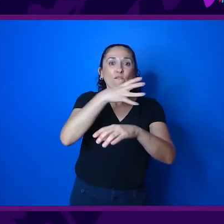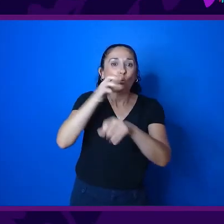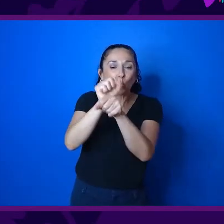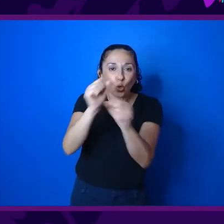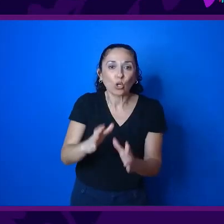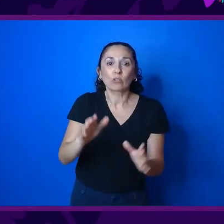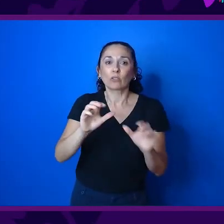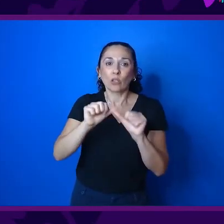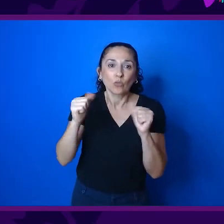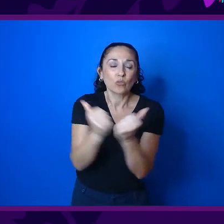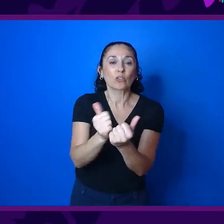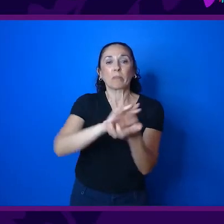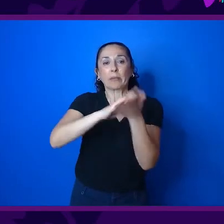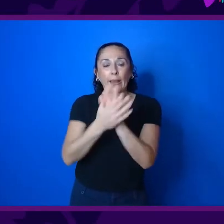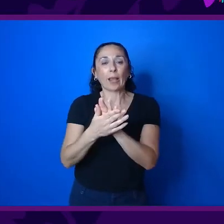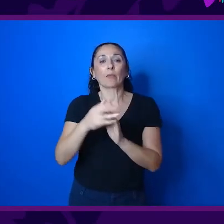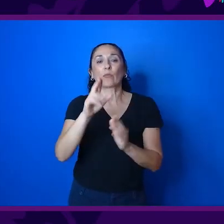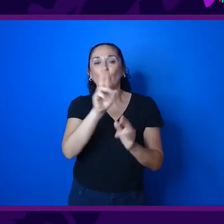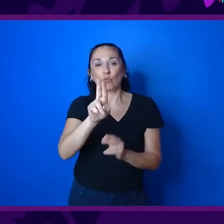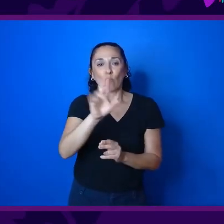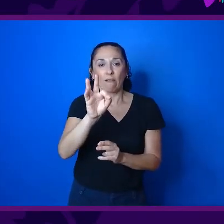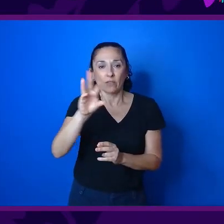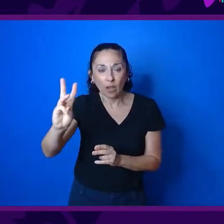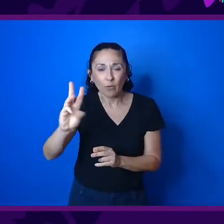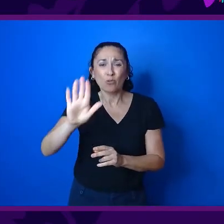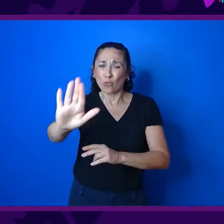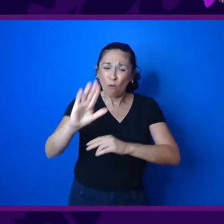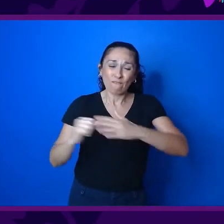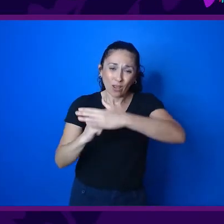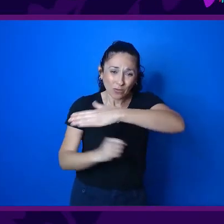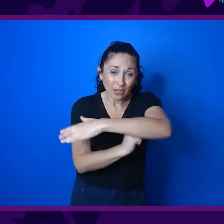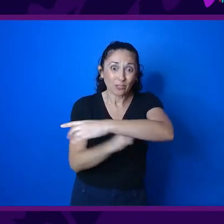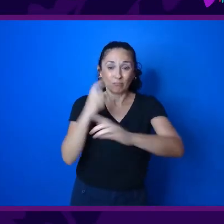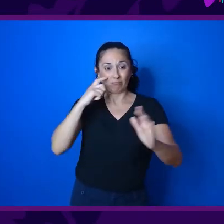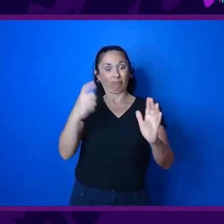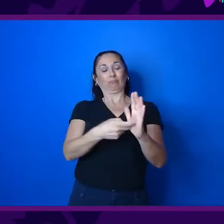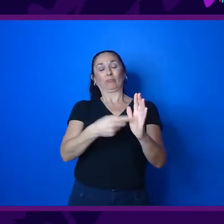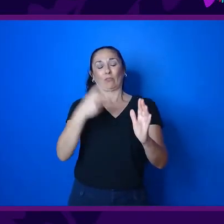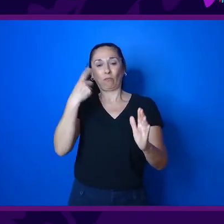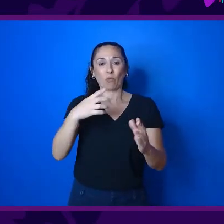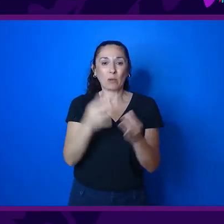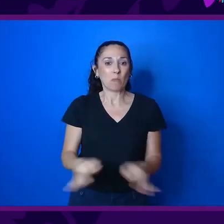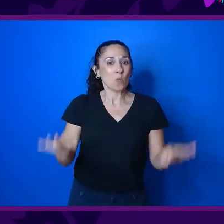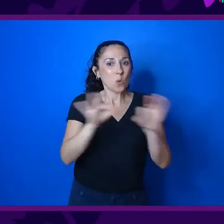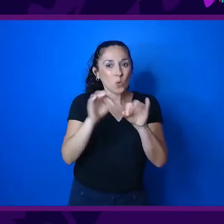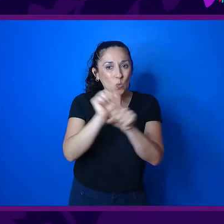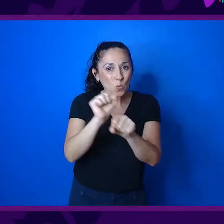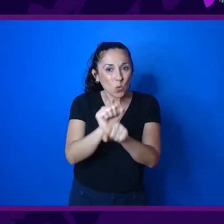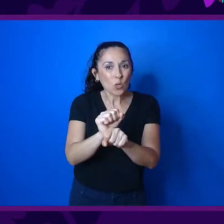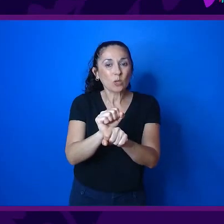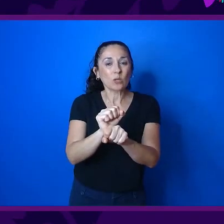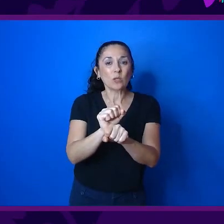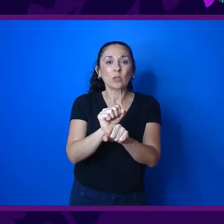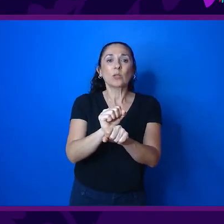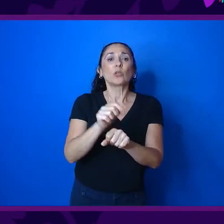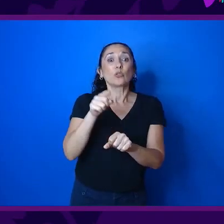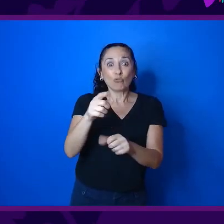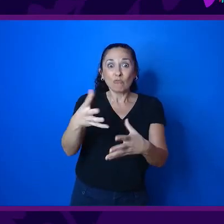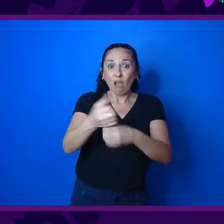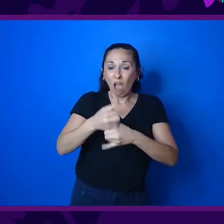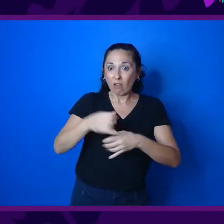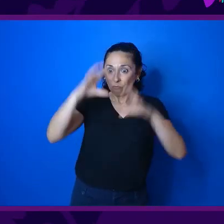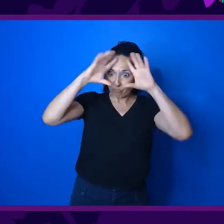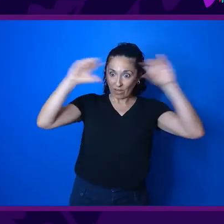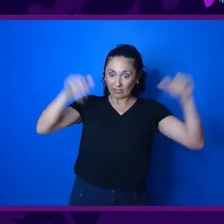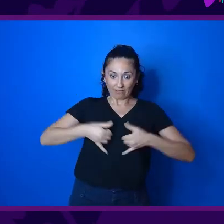Workers, your own foundation, which has been recognized for such important work you've done. You received the Presidential Medal of Freedom